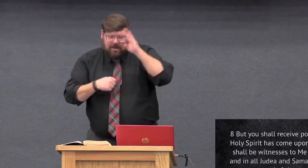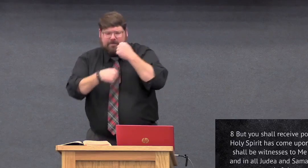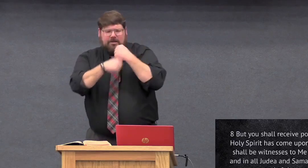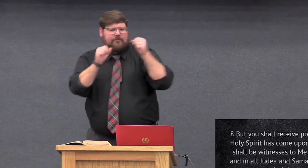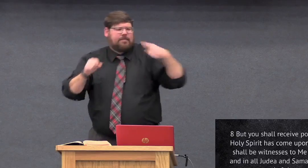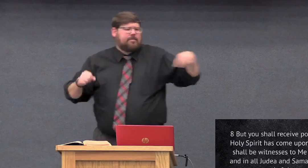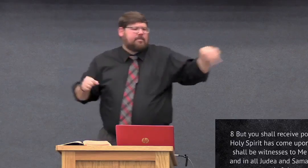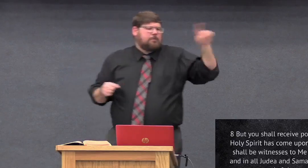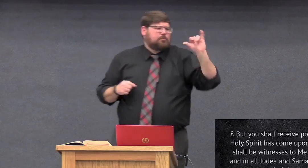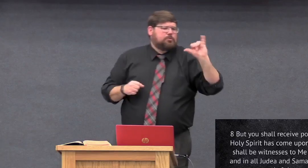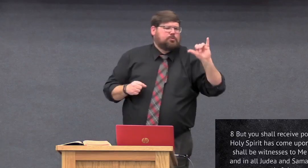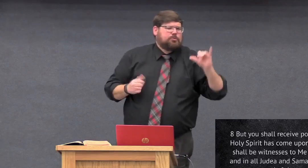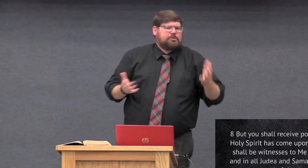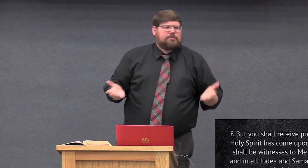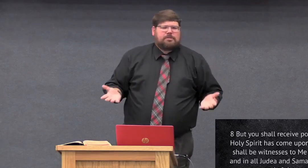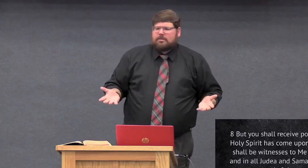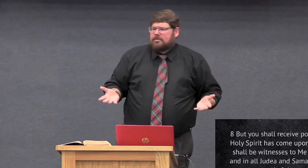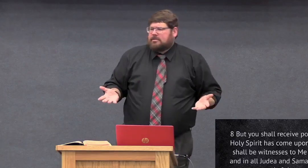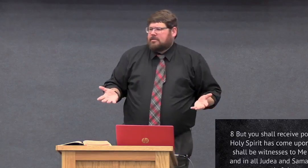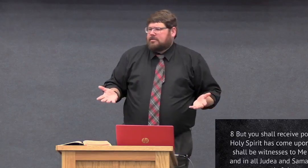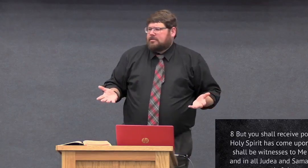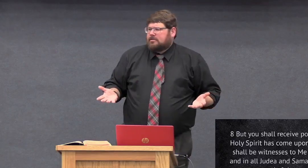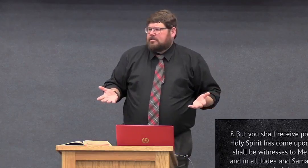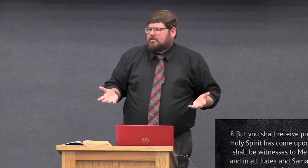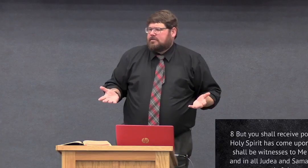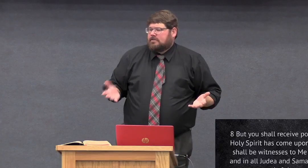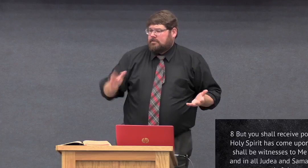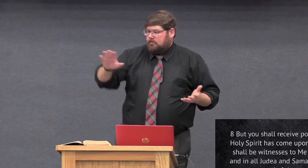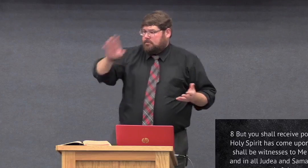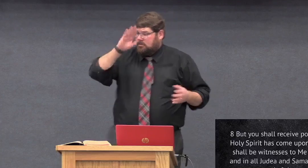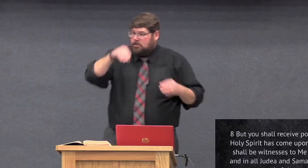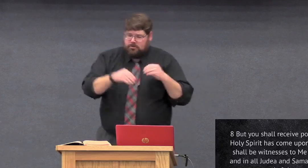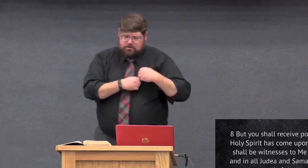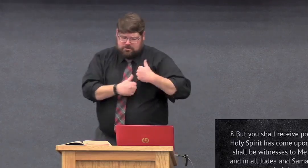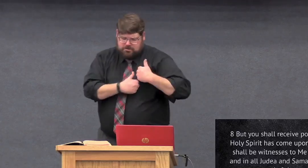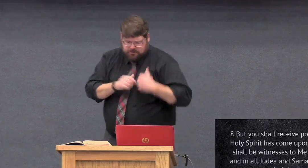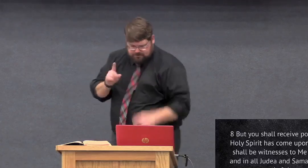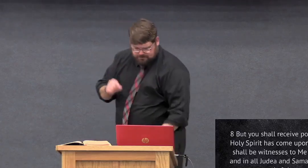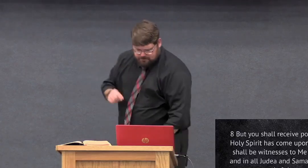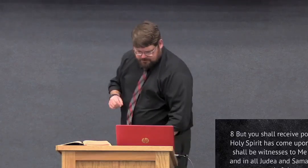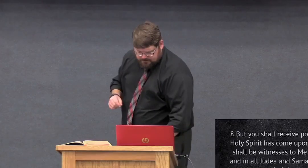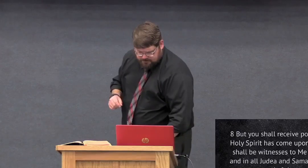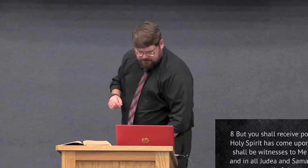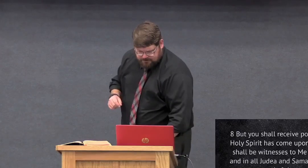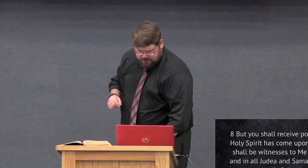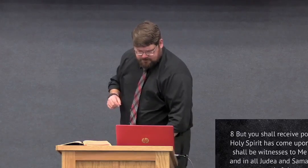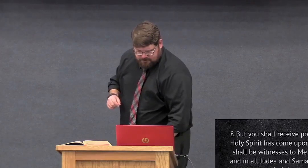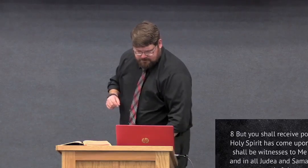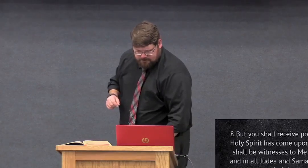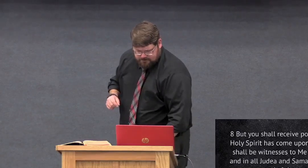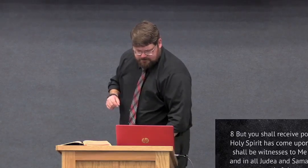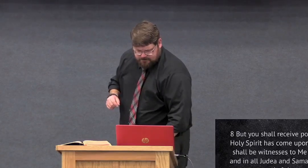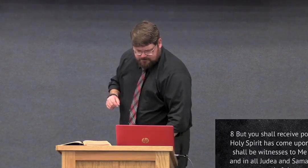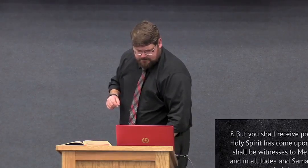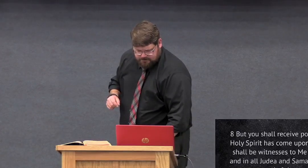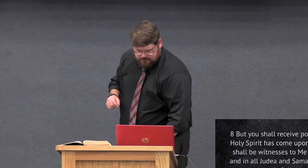you declare that so that God can save them too? In the military here, we'll go back to